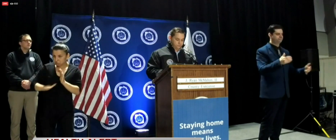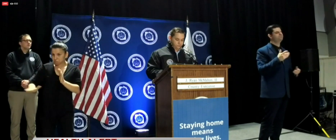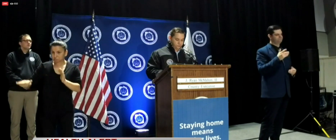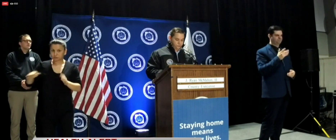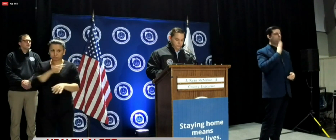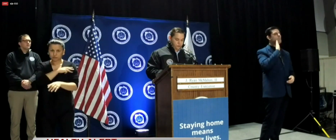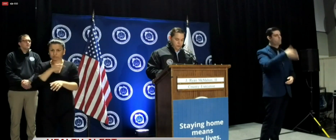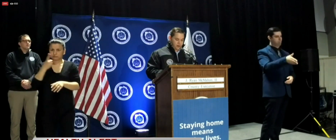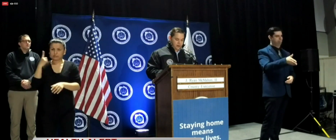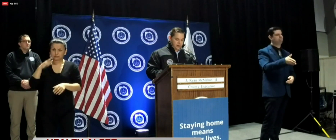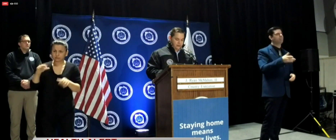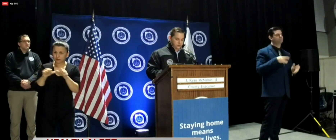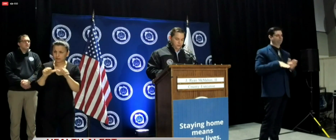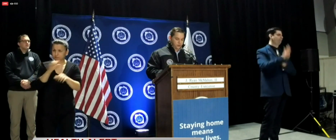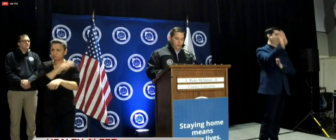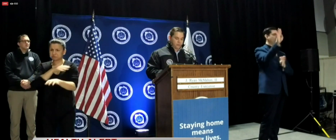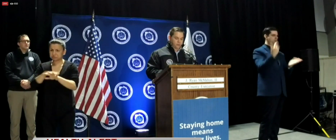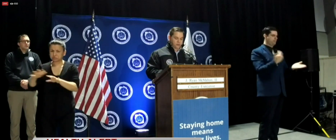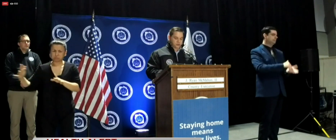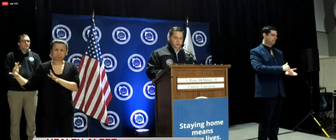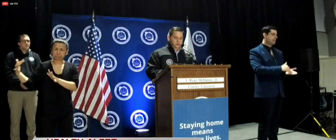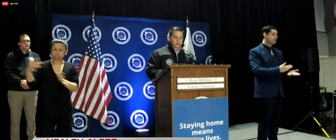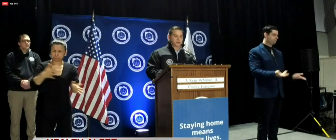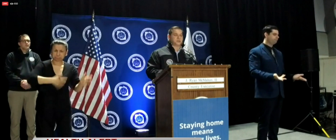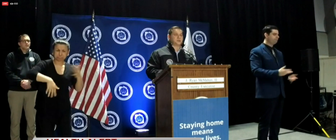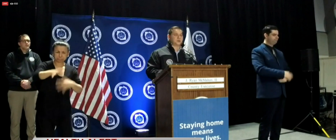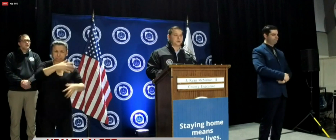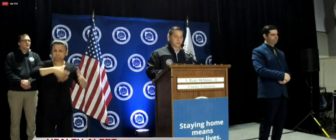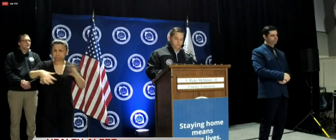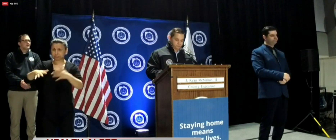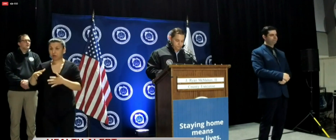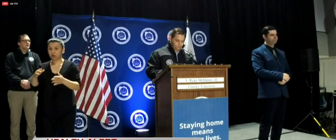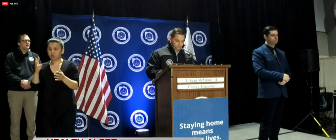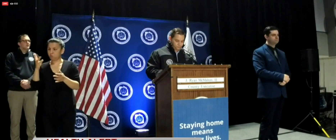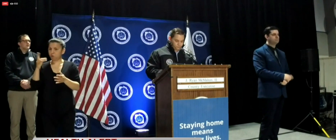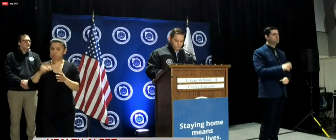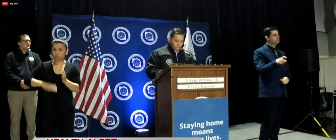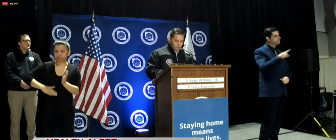avoided. So I ask for your cooperation and your consideration.